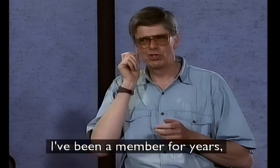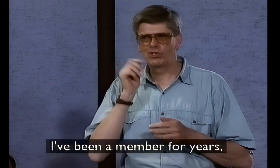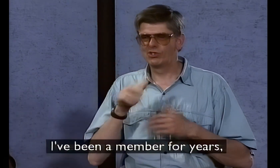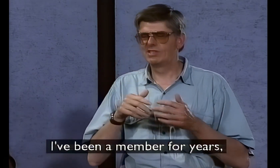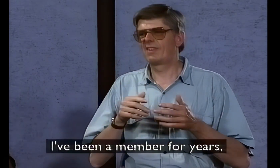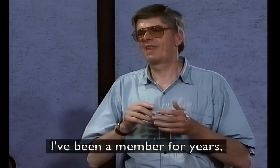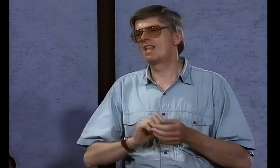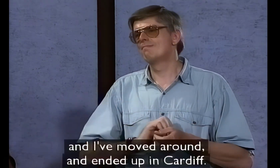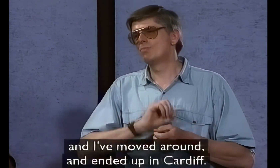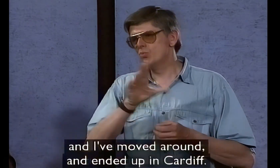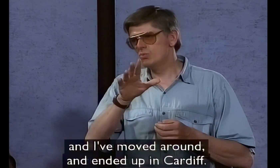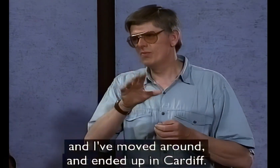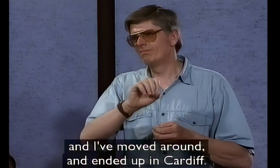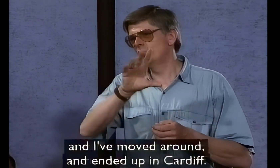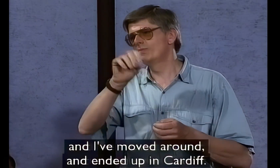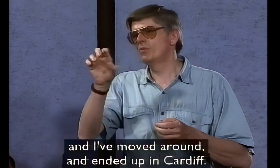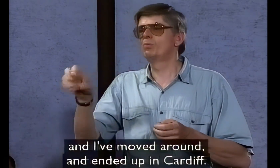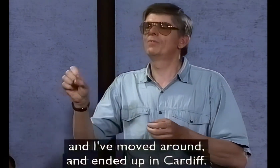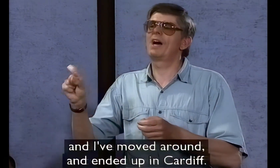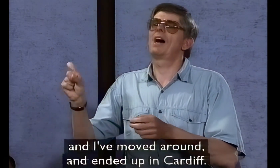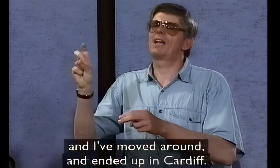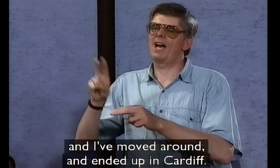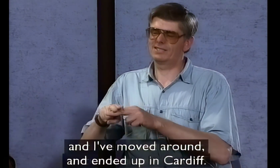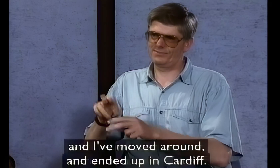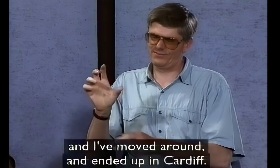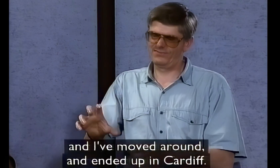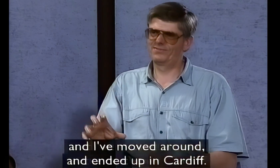years, and I've moved around and ended up in Cardiff.